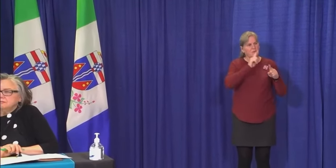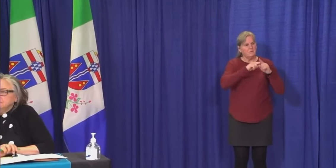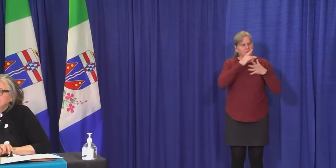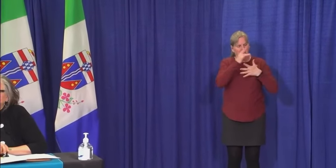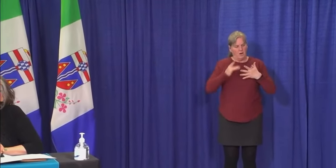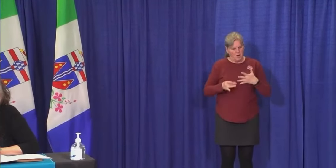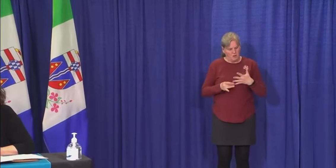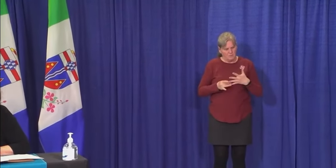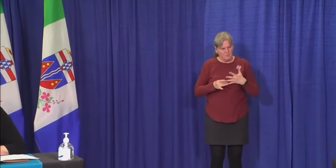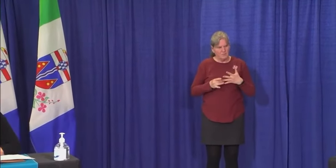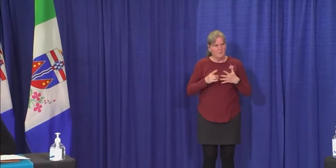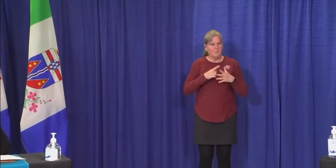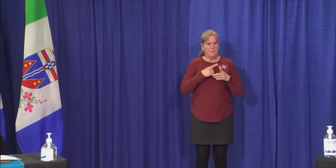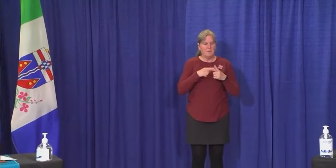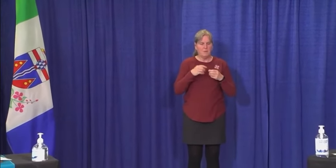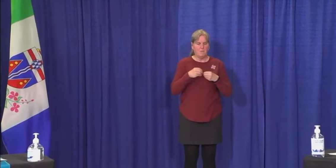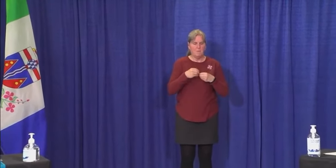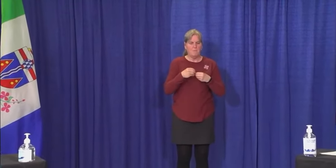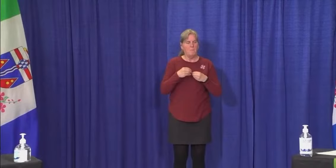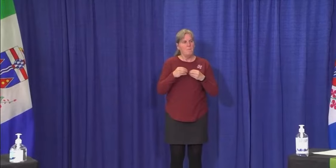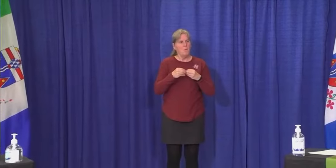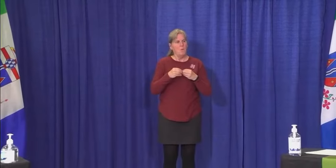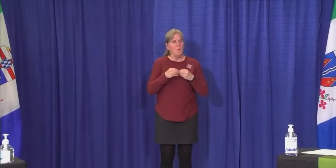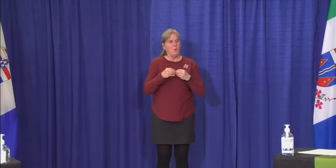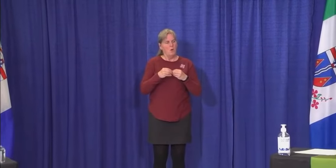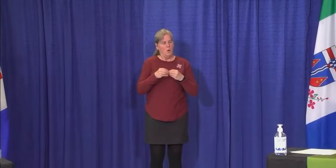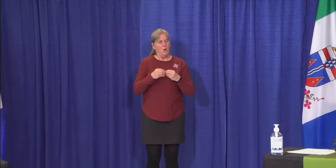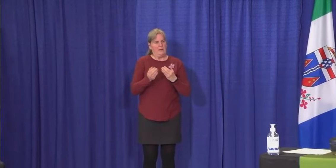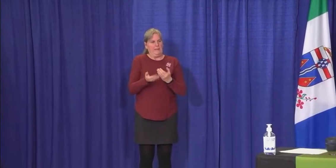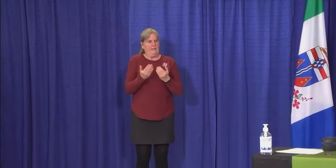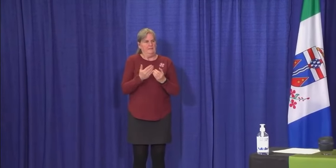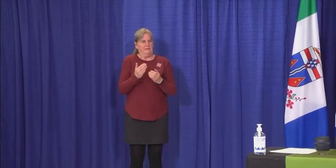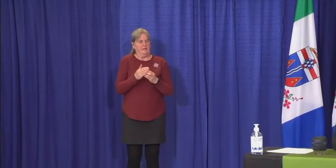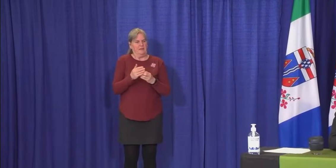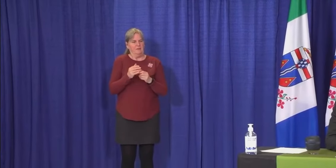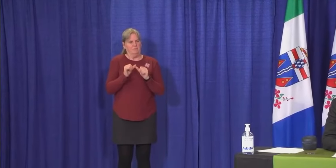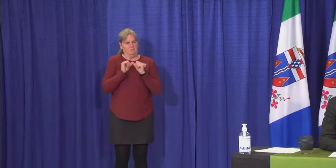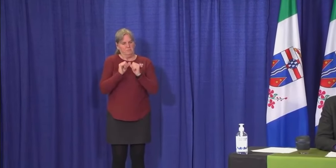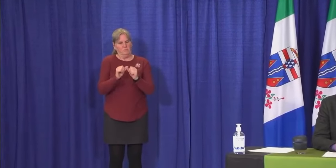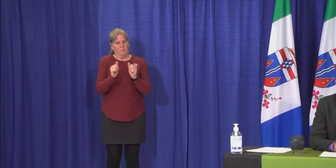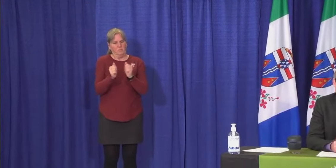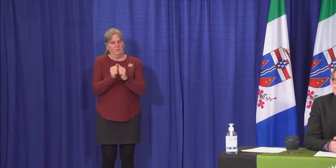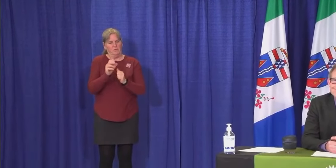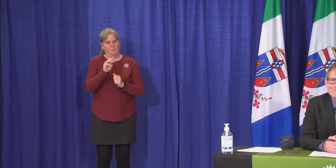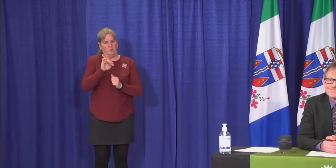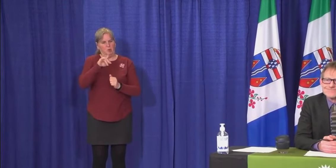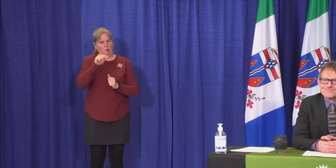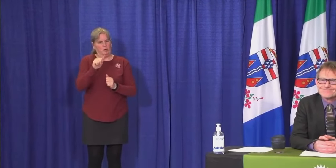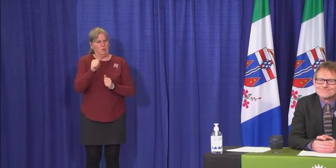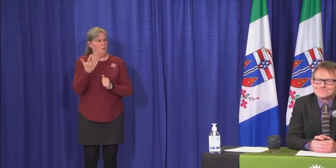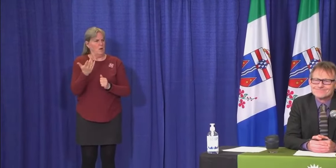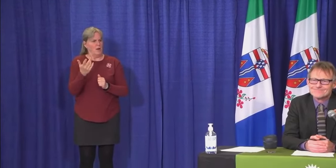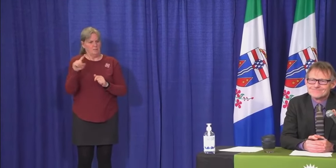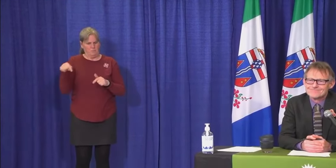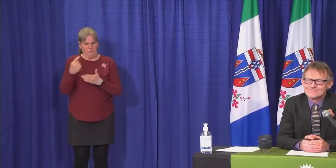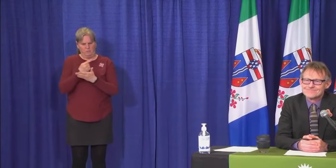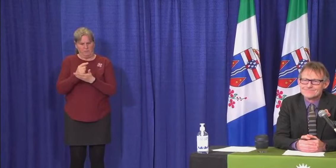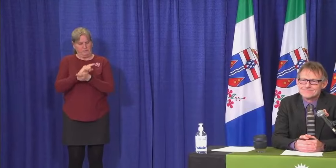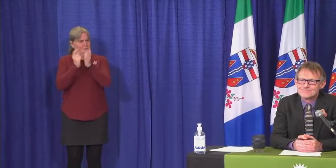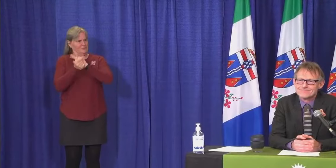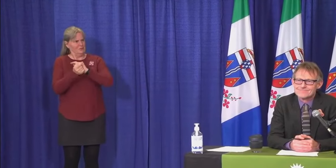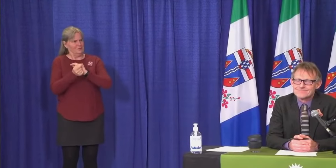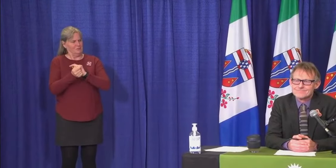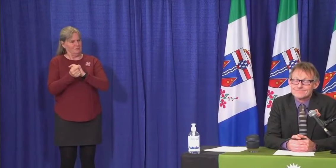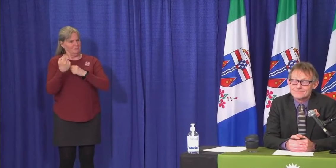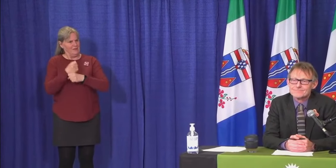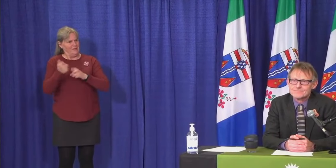just logistically it would make more sense to stay the course with Moderna. So I'm wondering what changed in that week? How long